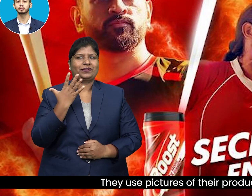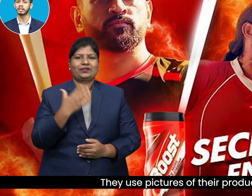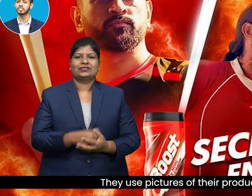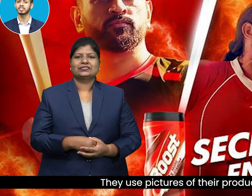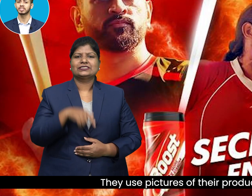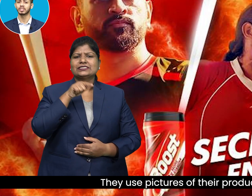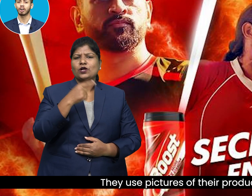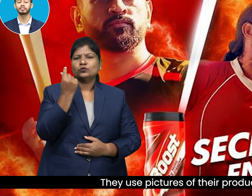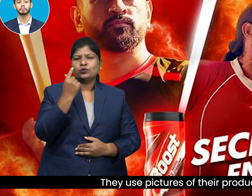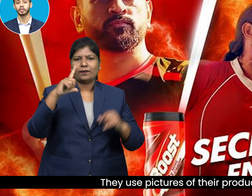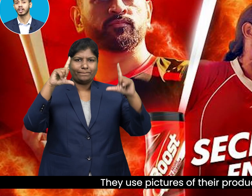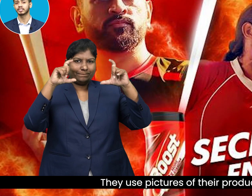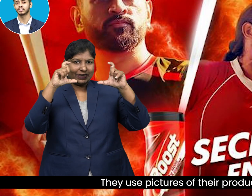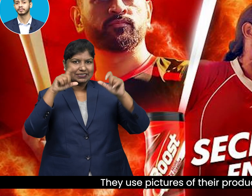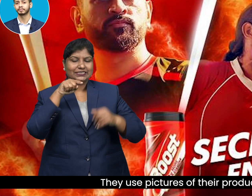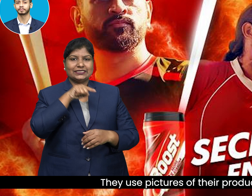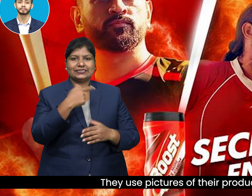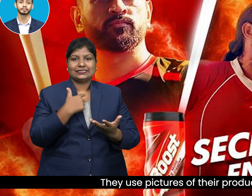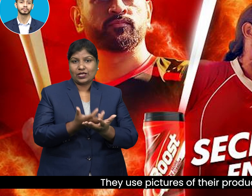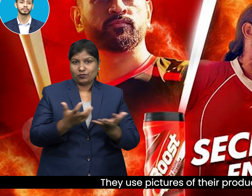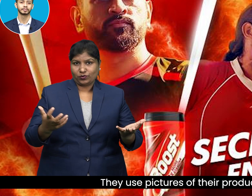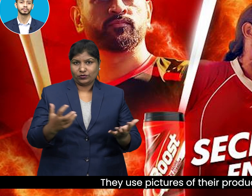They use pictures of their products